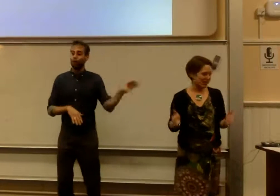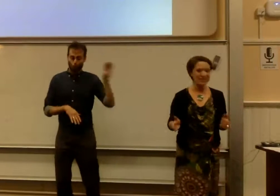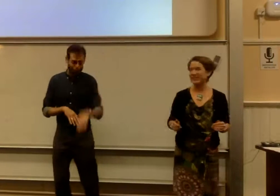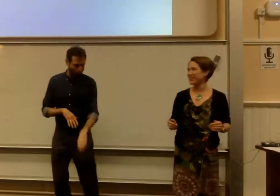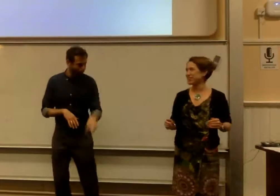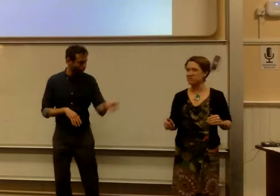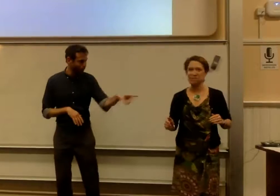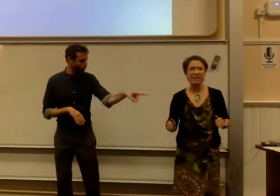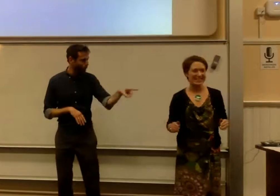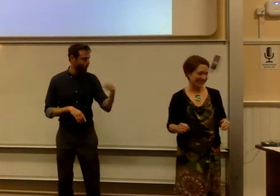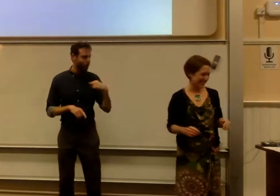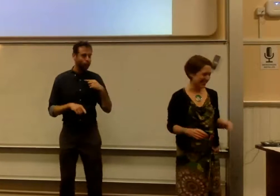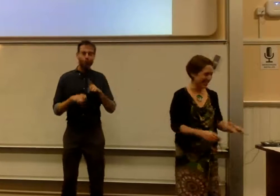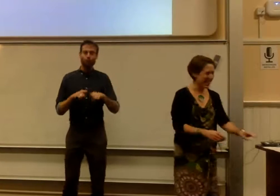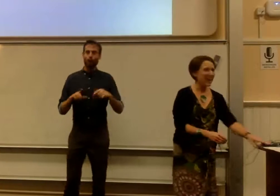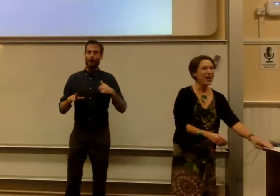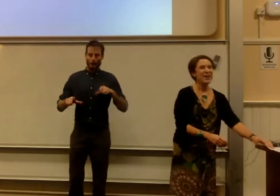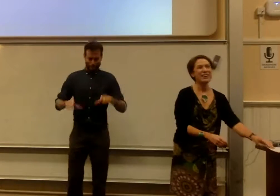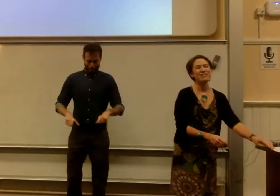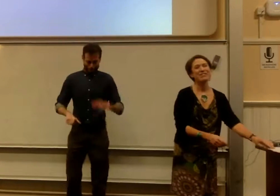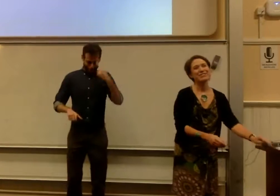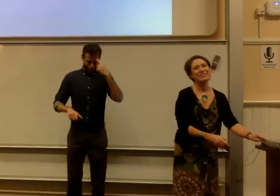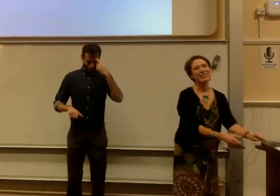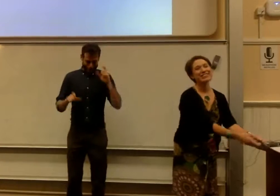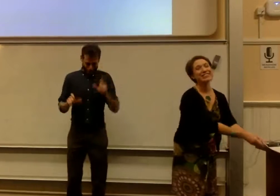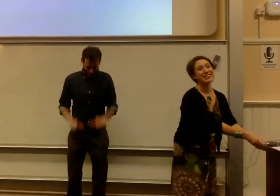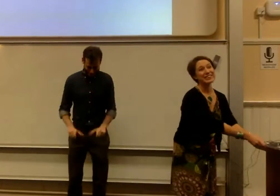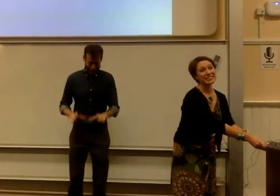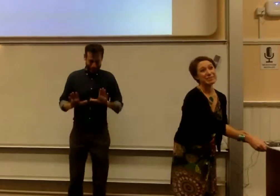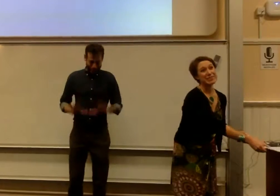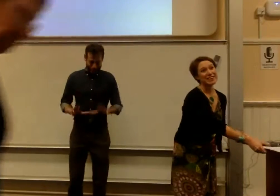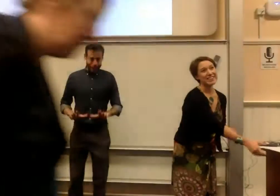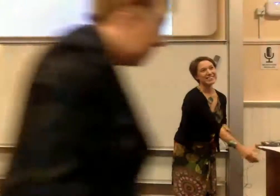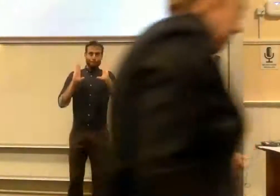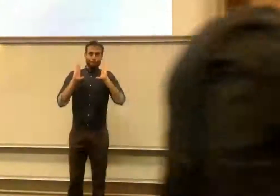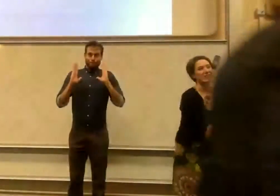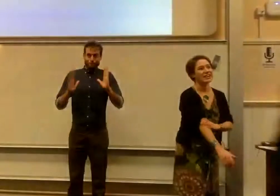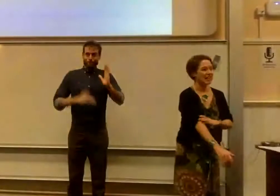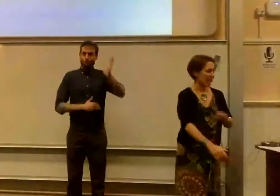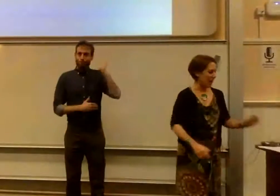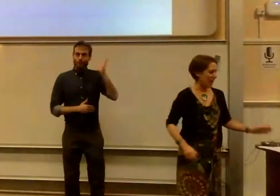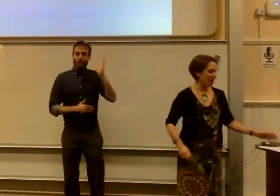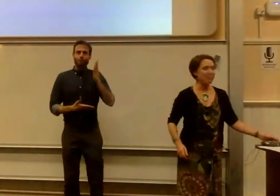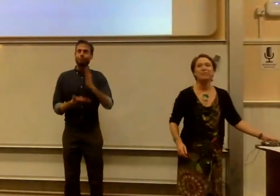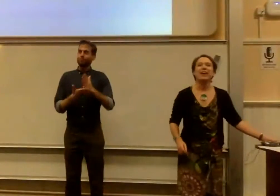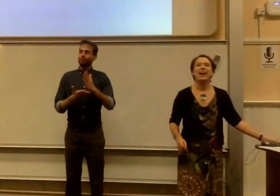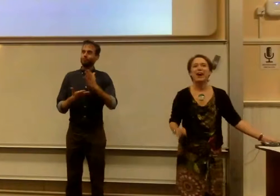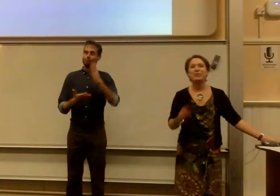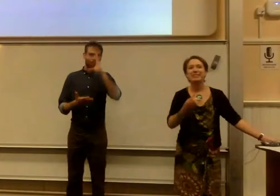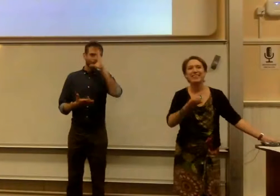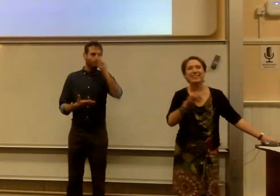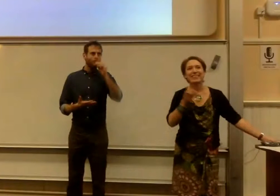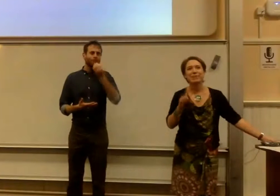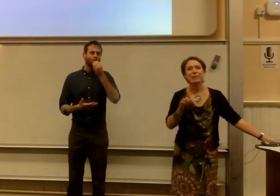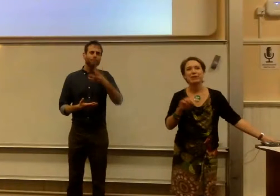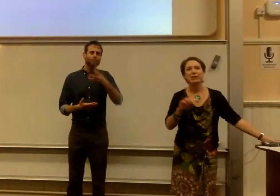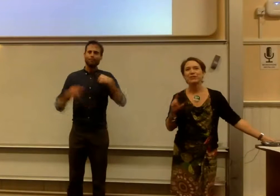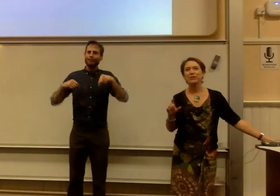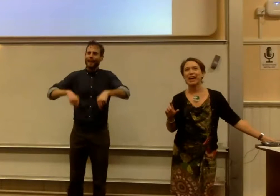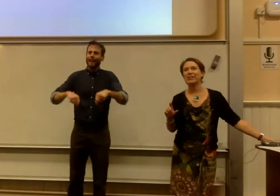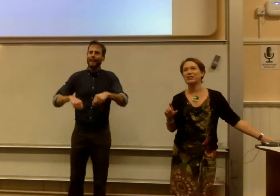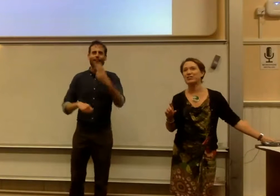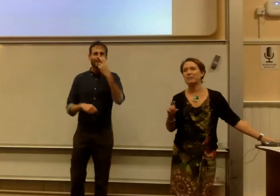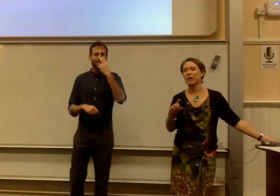So I'll try and stand in one place. Okay, well, it's really nice to be here this evening. I always get the